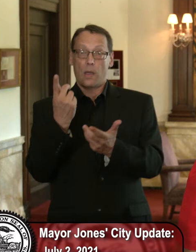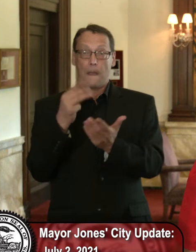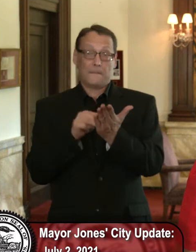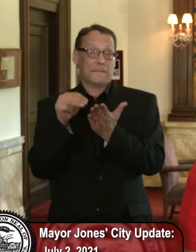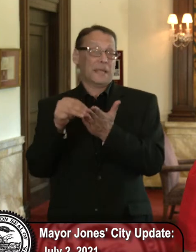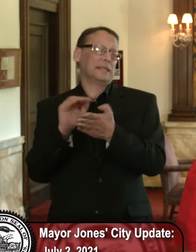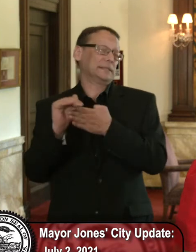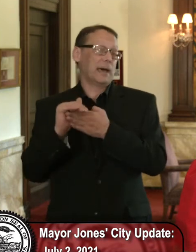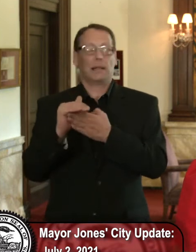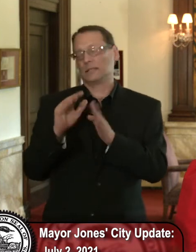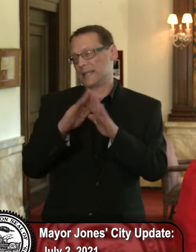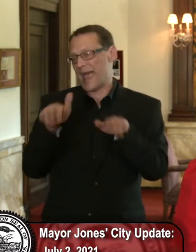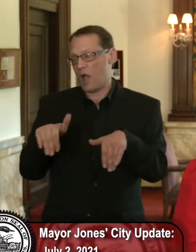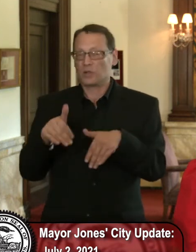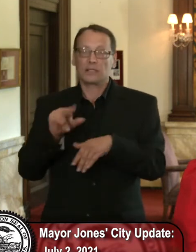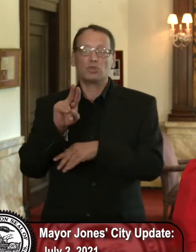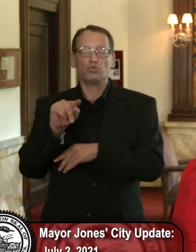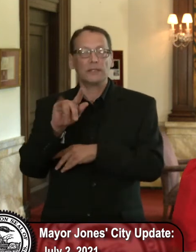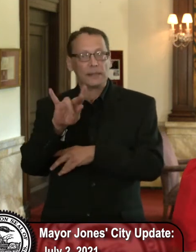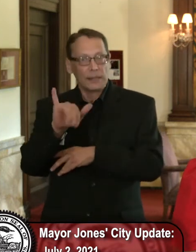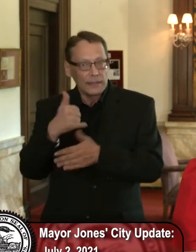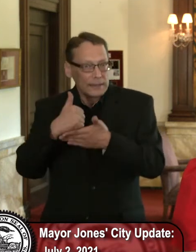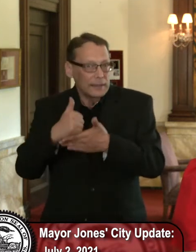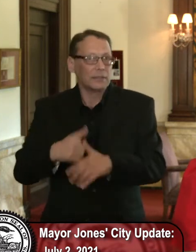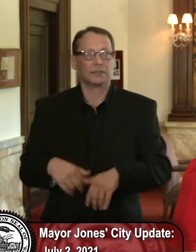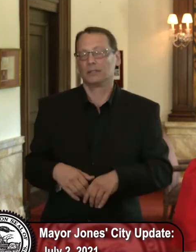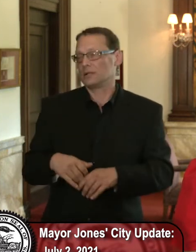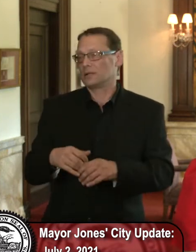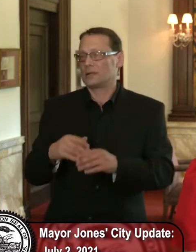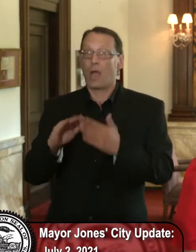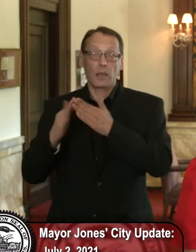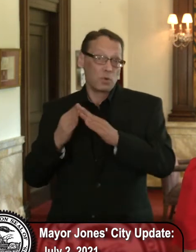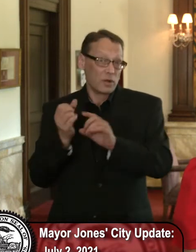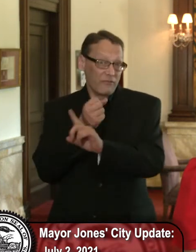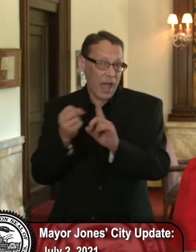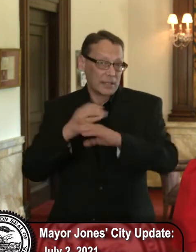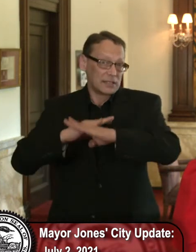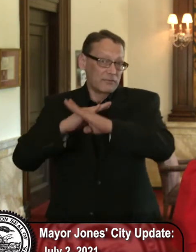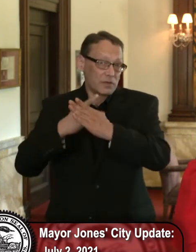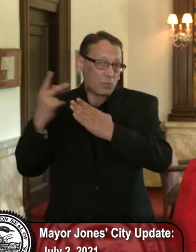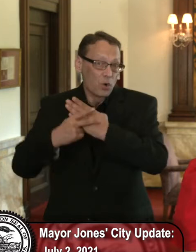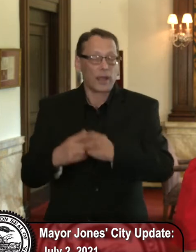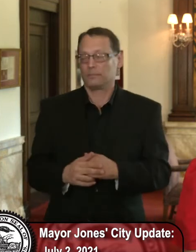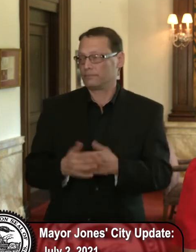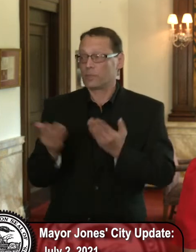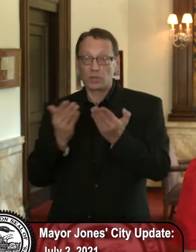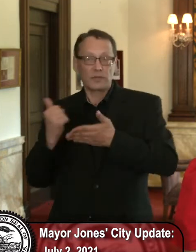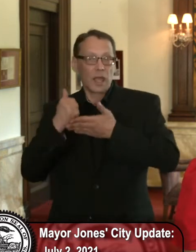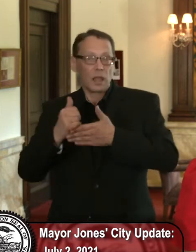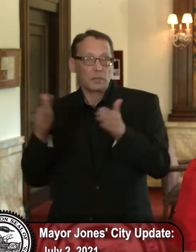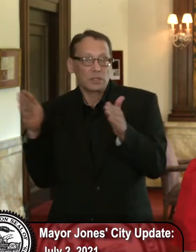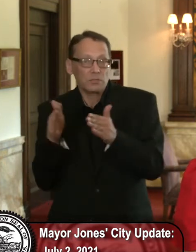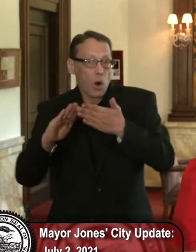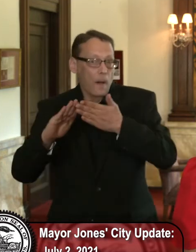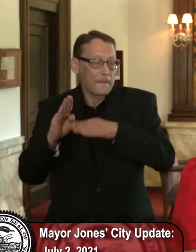in housing and utility assistance, community violence intervention programs, services to help small businesses connect to